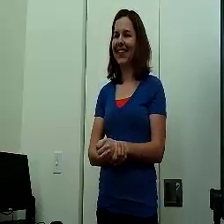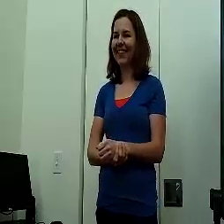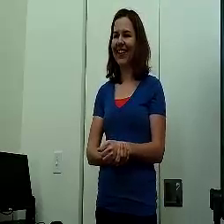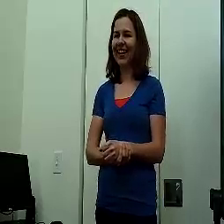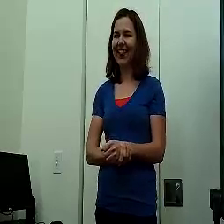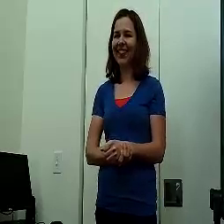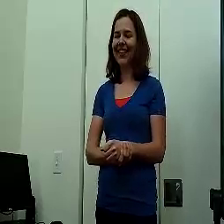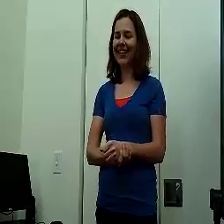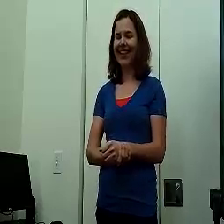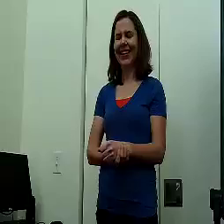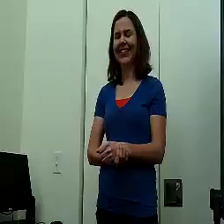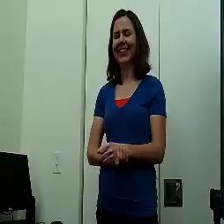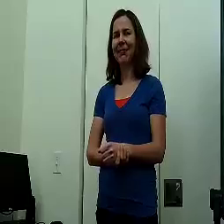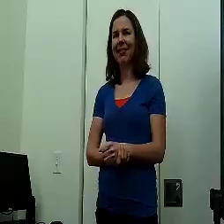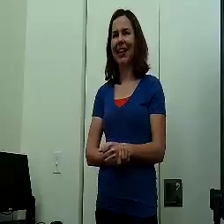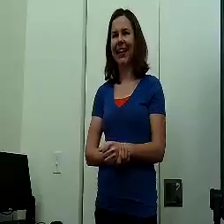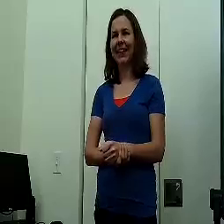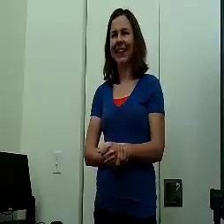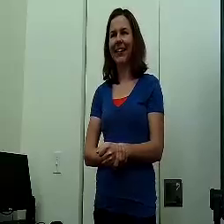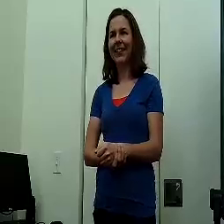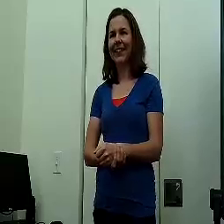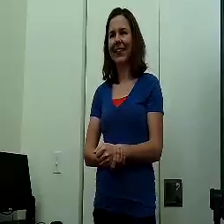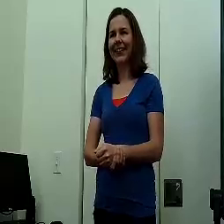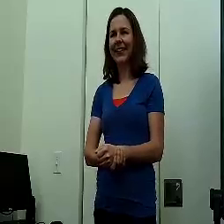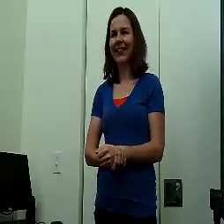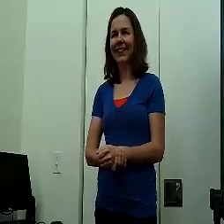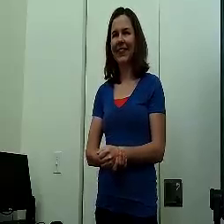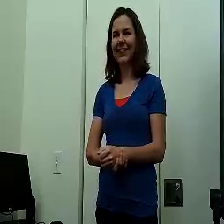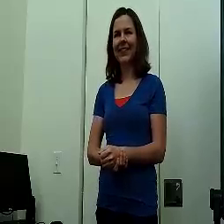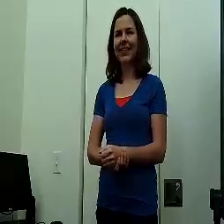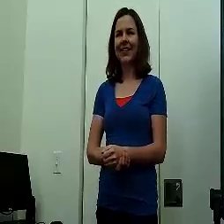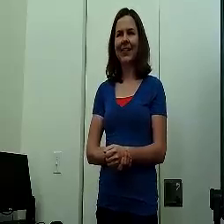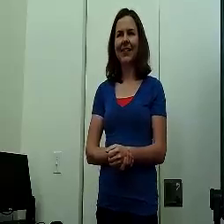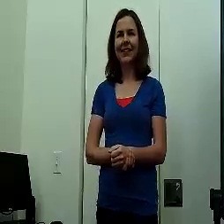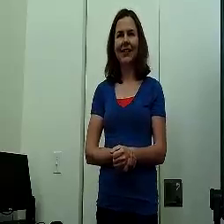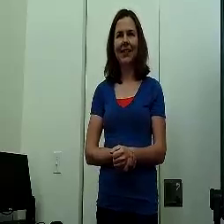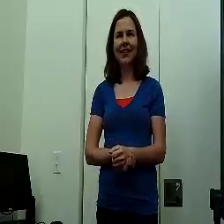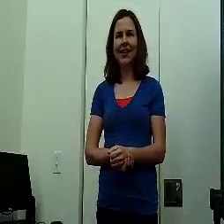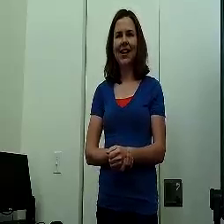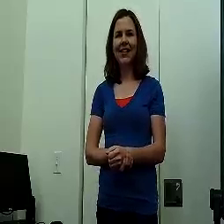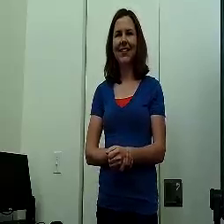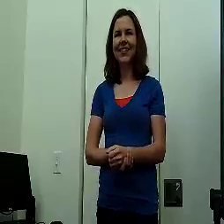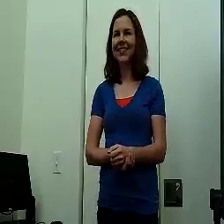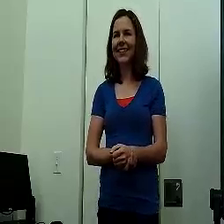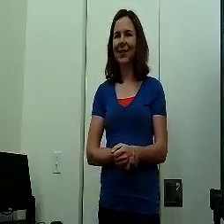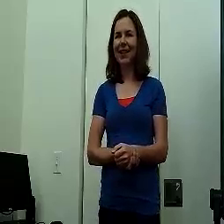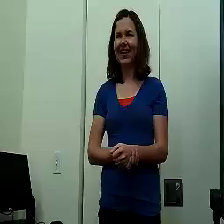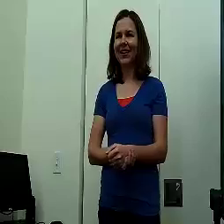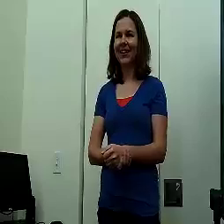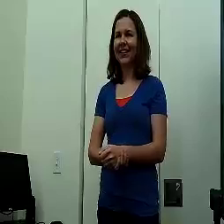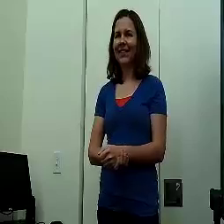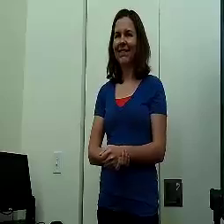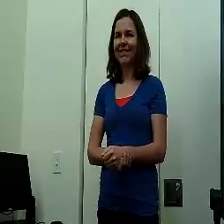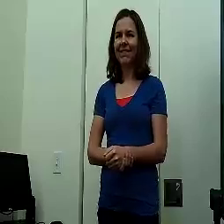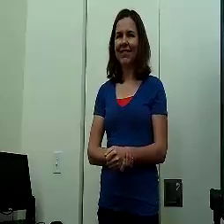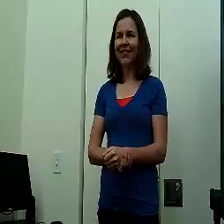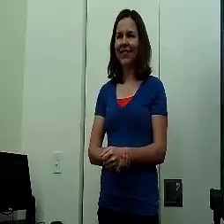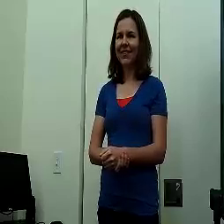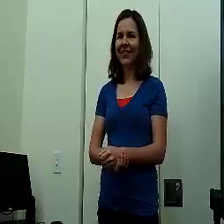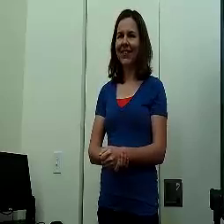though. That is something, I think. I don't know what it is though. It looks like, It does look like something. You want to